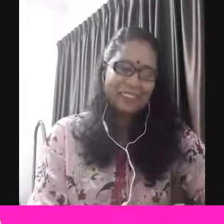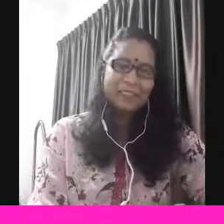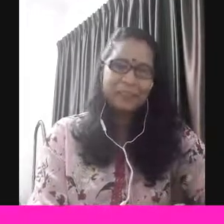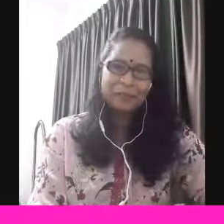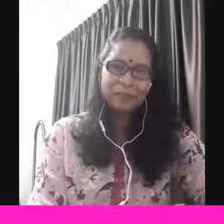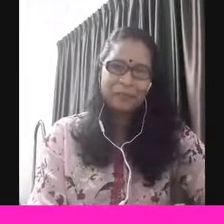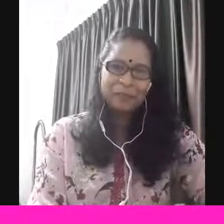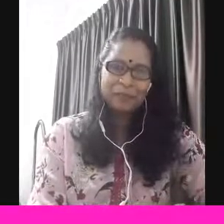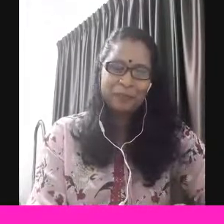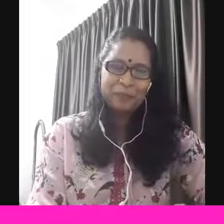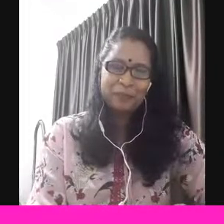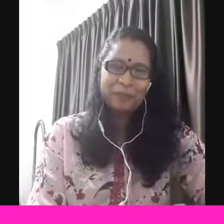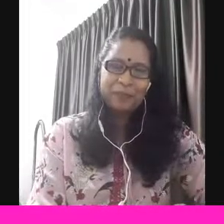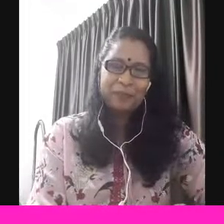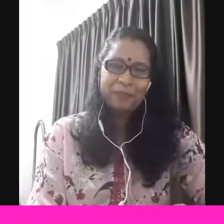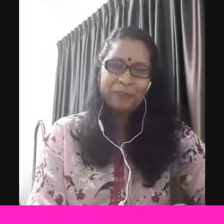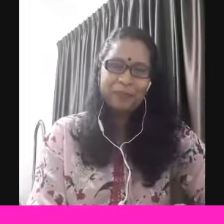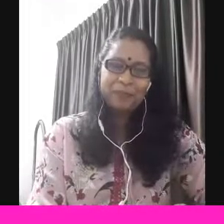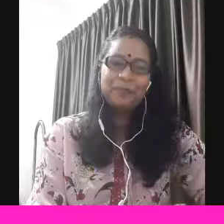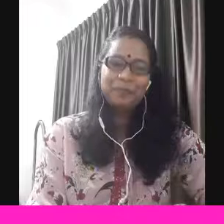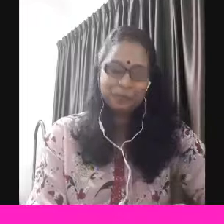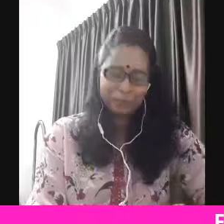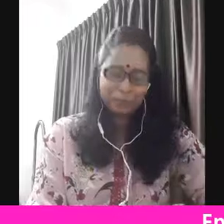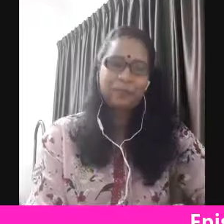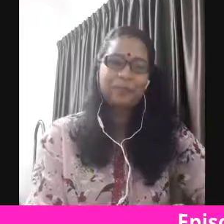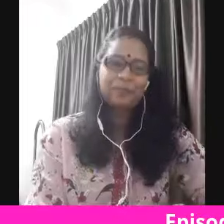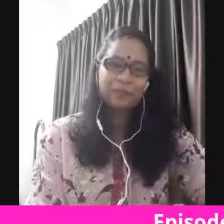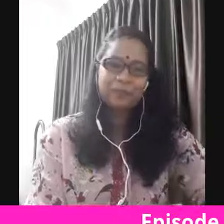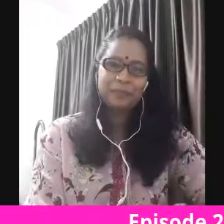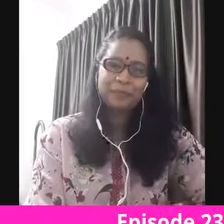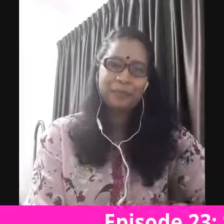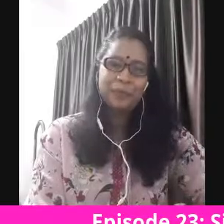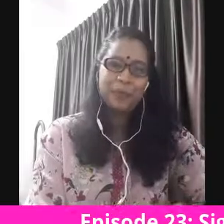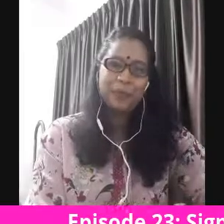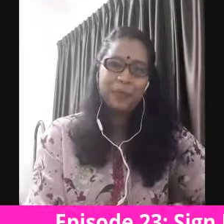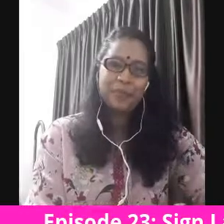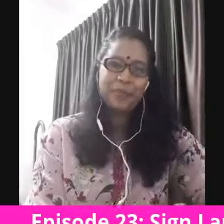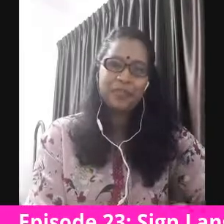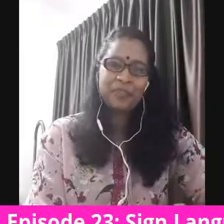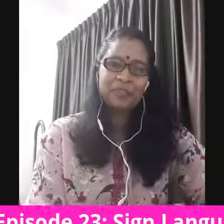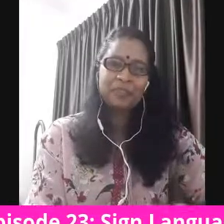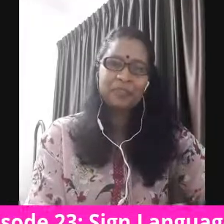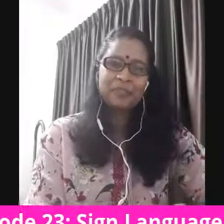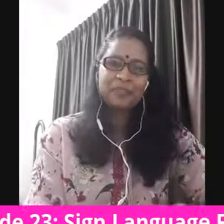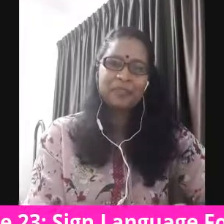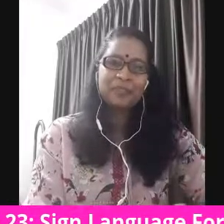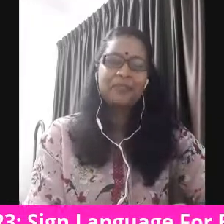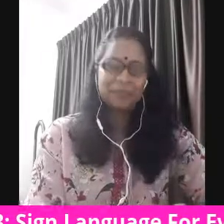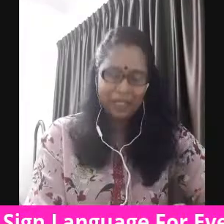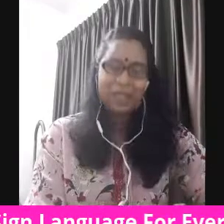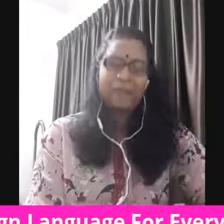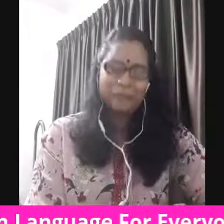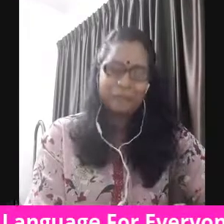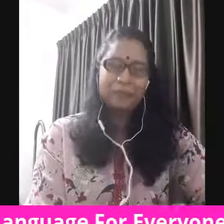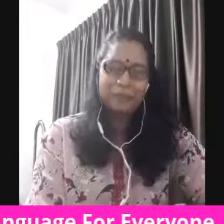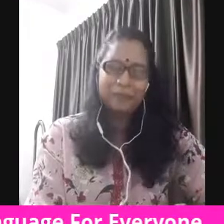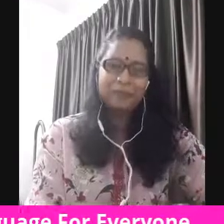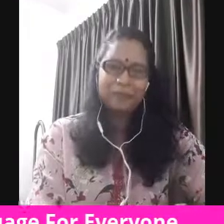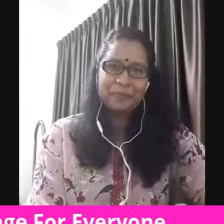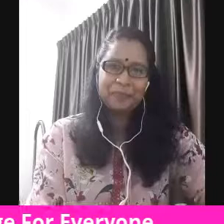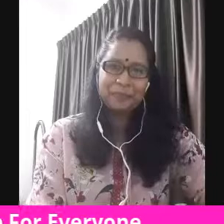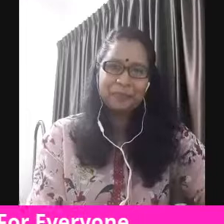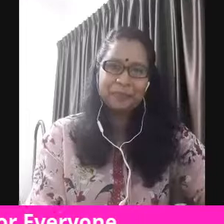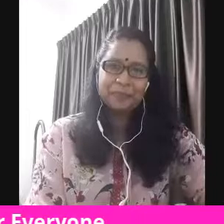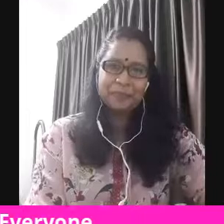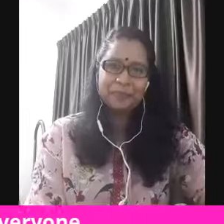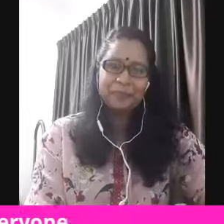first time that I think my mom elaborate why she is doing that for the deaf people to understand the news. And then only I